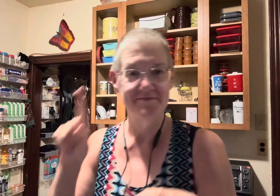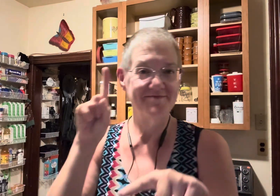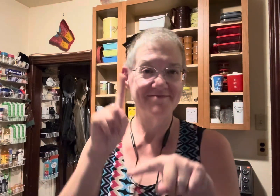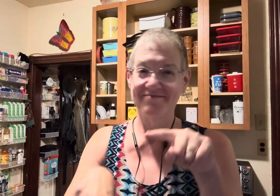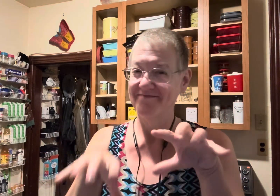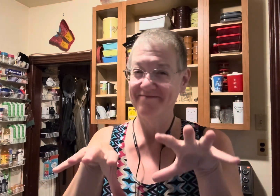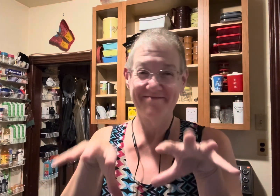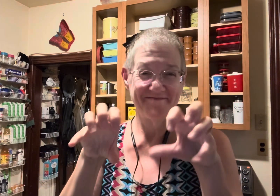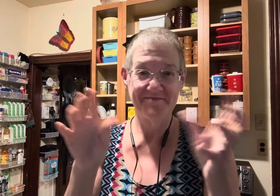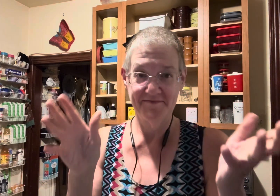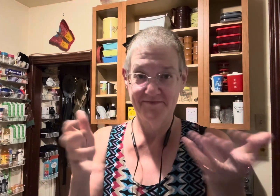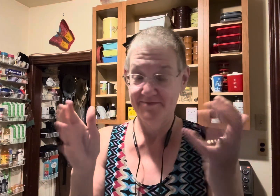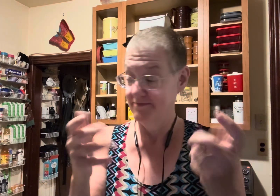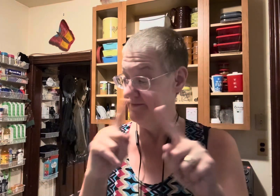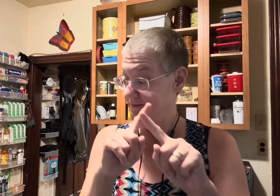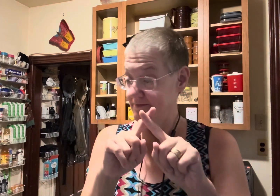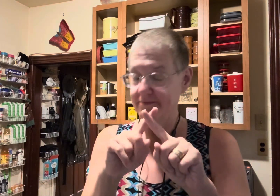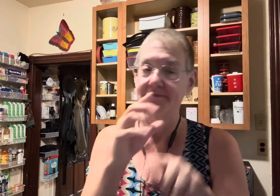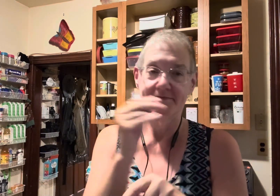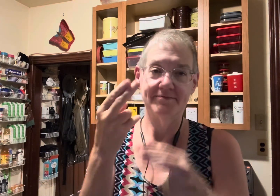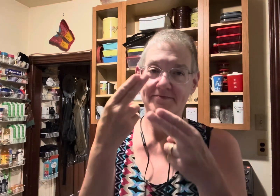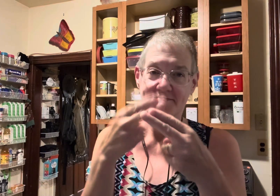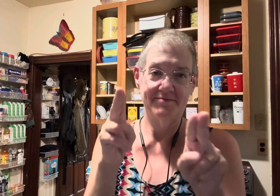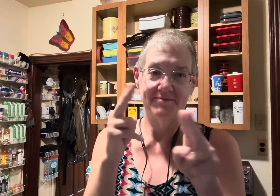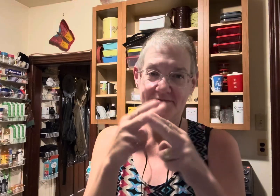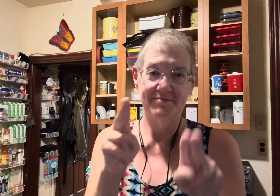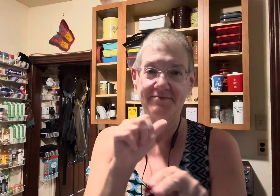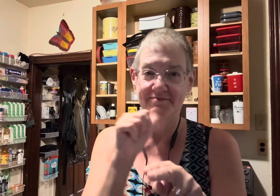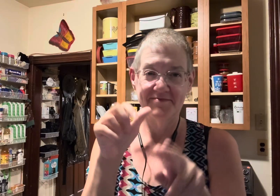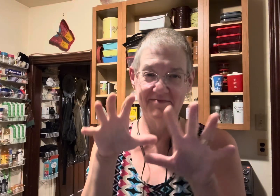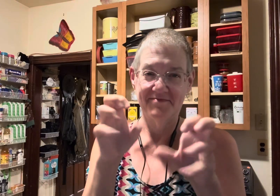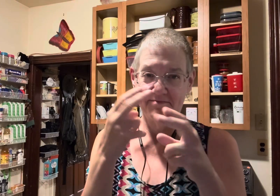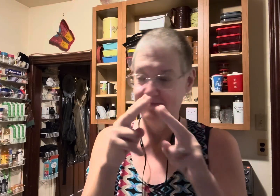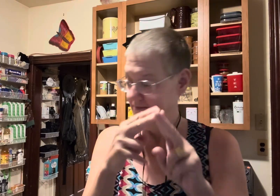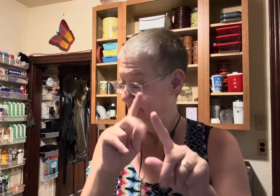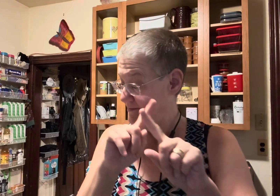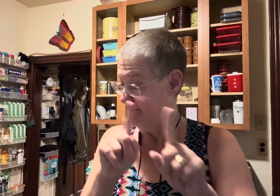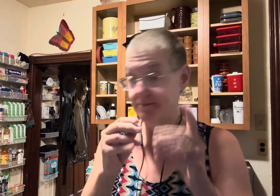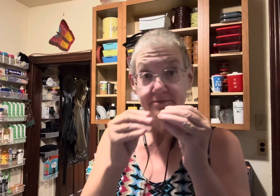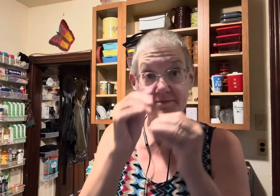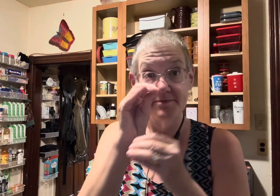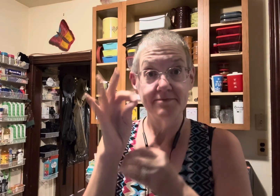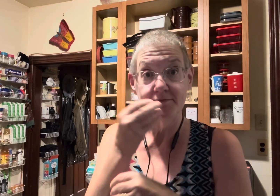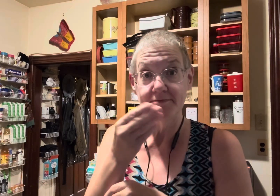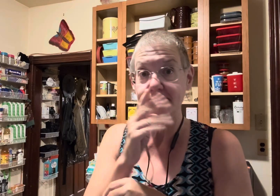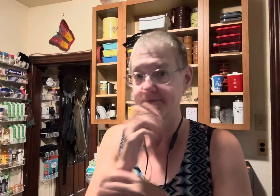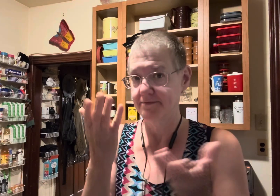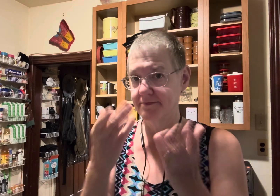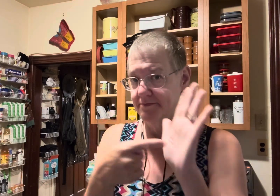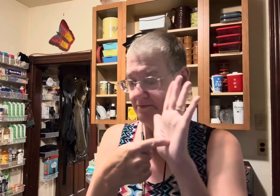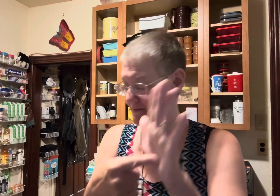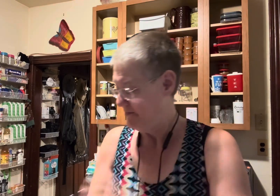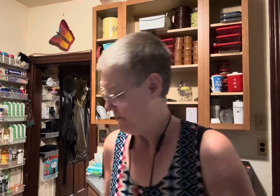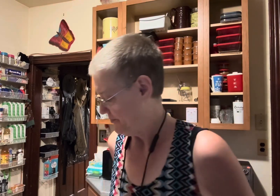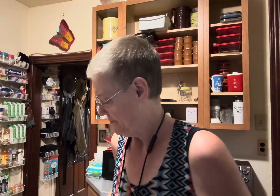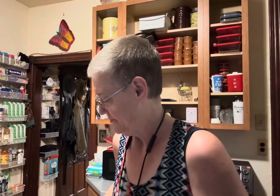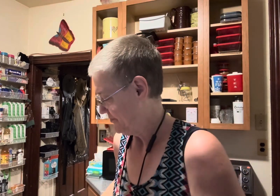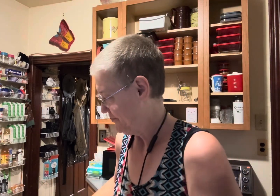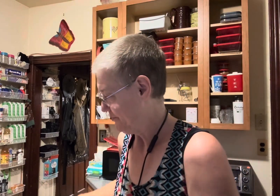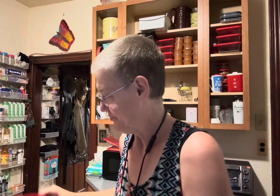as I can't freeze salad, and I can't freeze eggs either. But most of the food is ready to